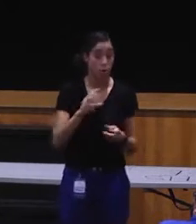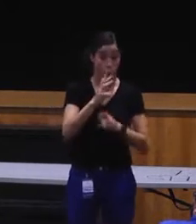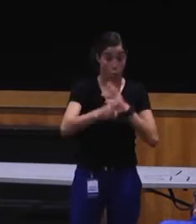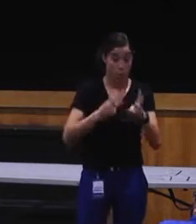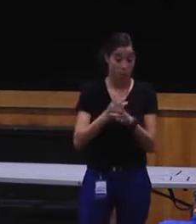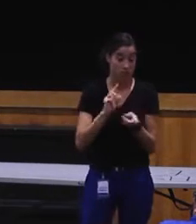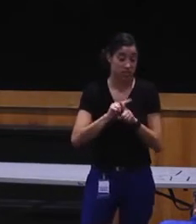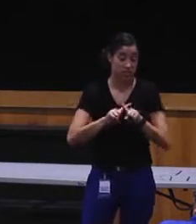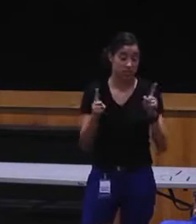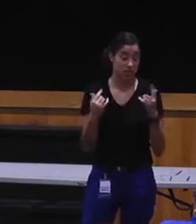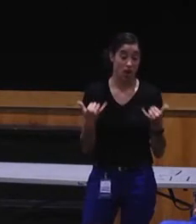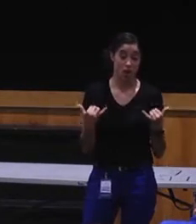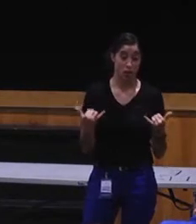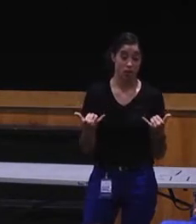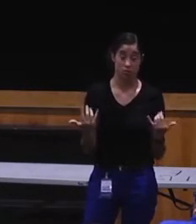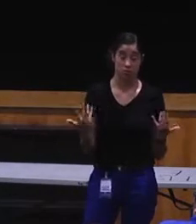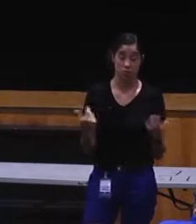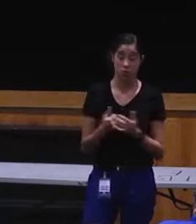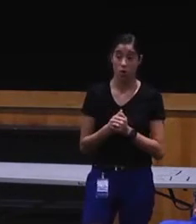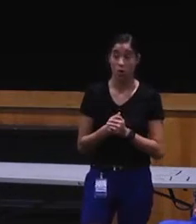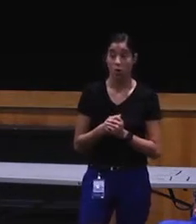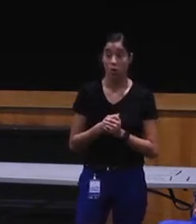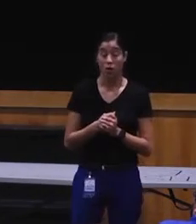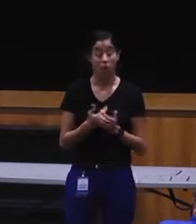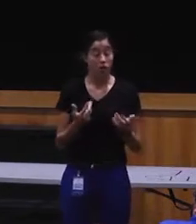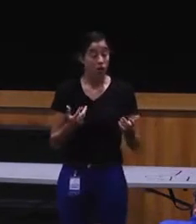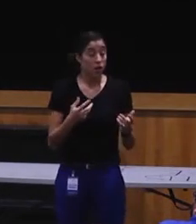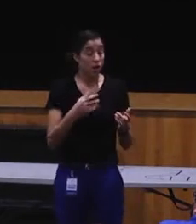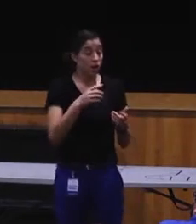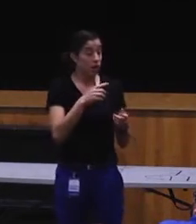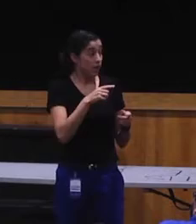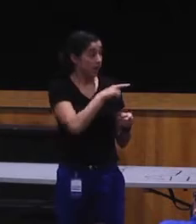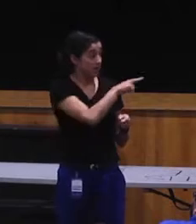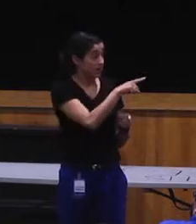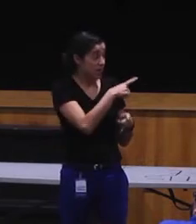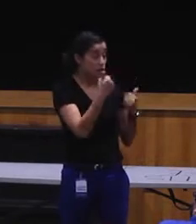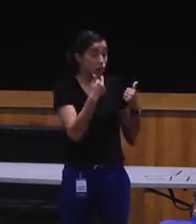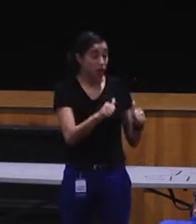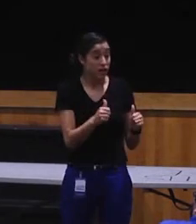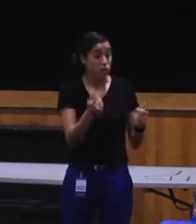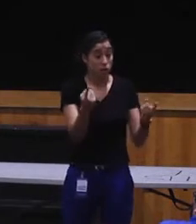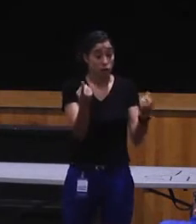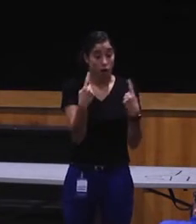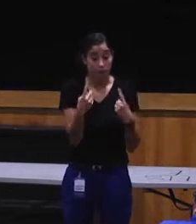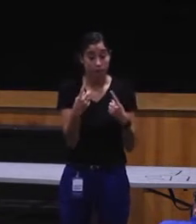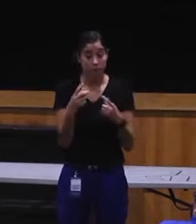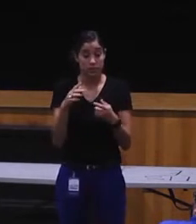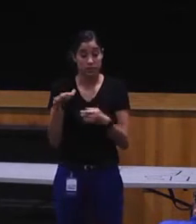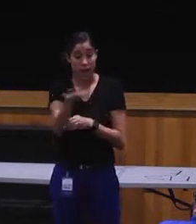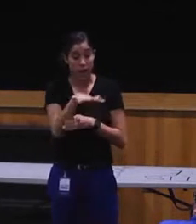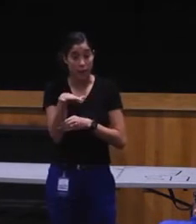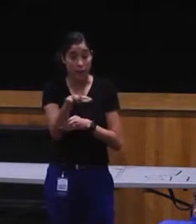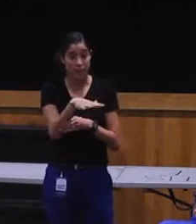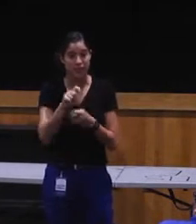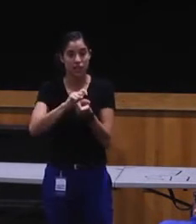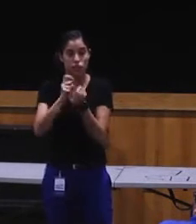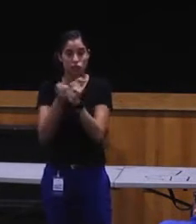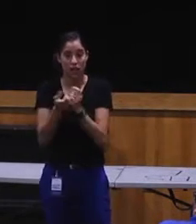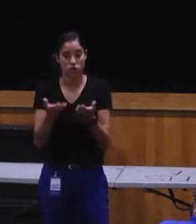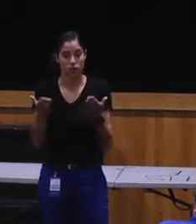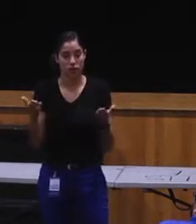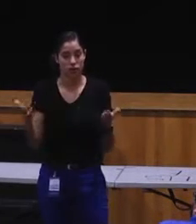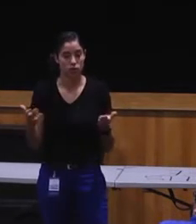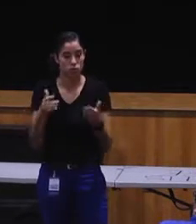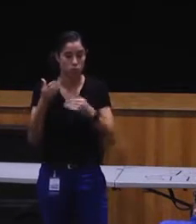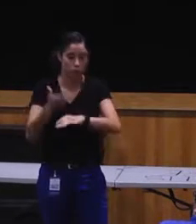behind this now and trying to take these open campuses that were built in a different era and a different climate and trying to make